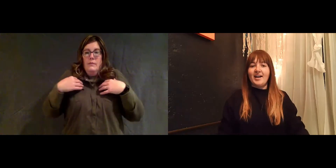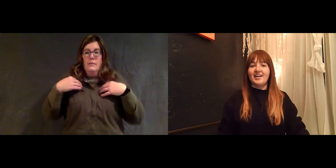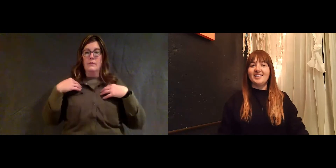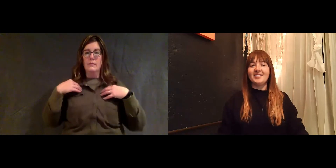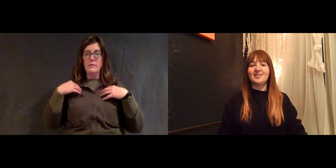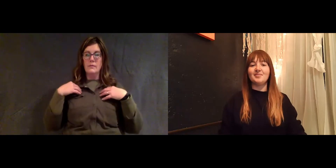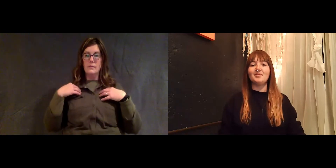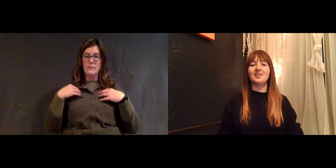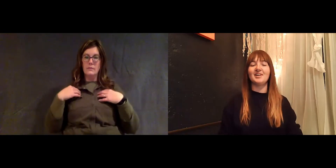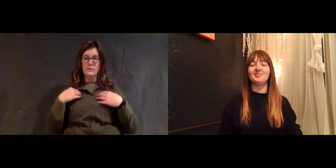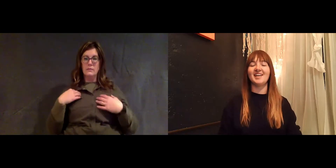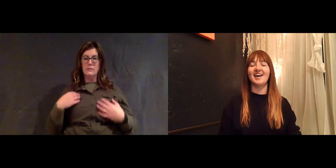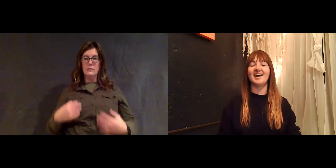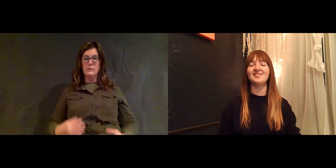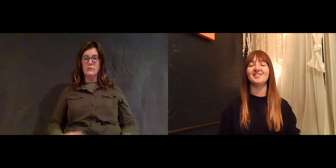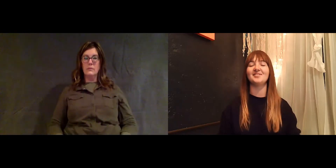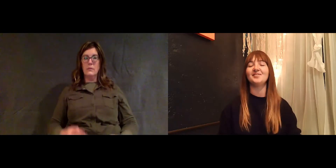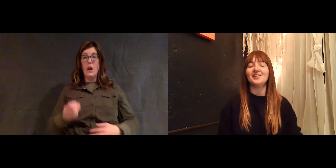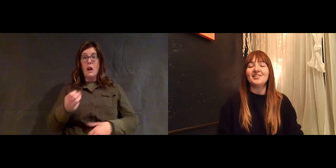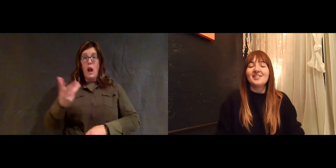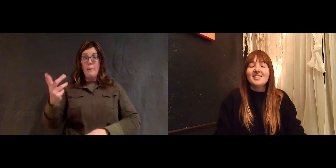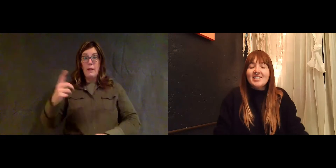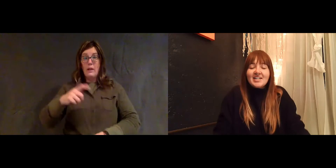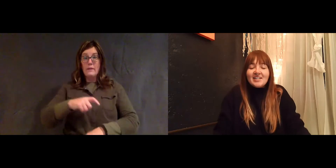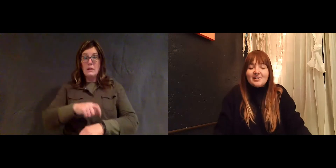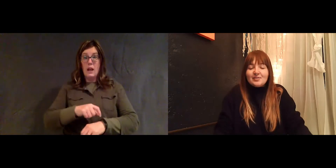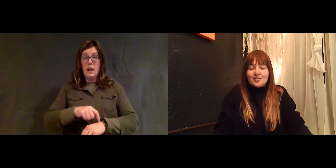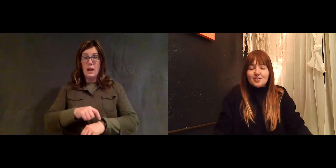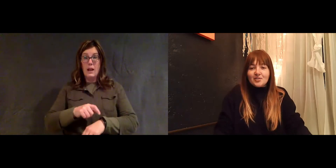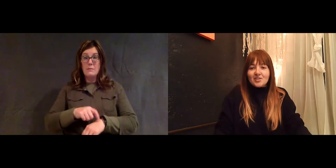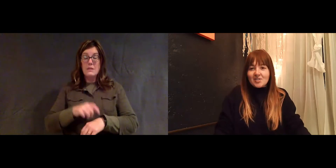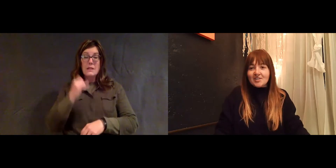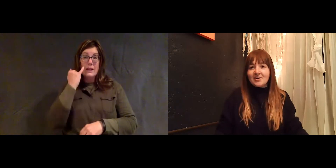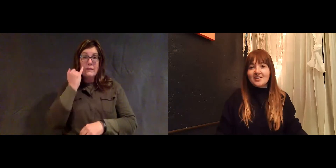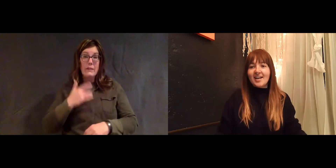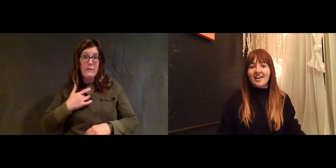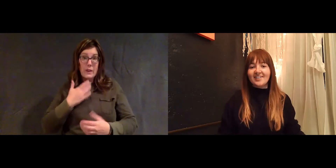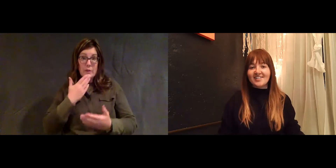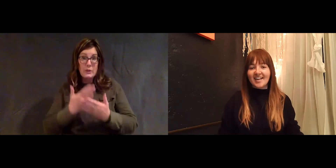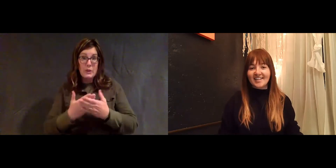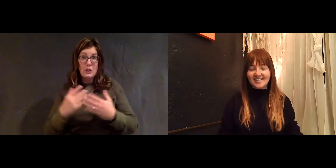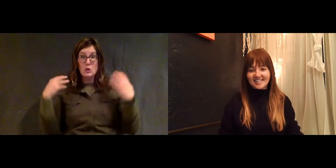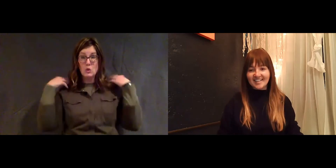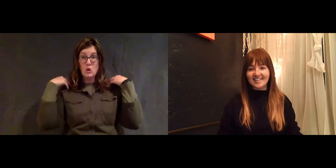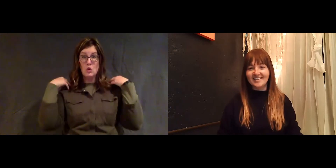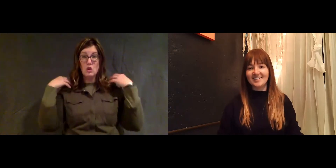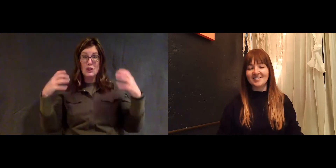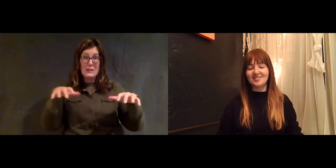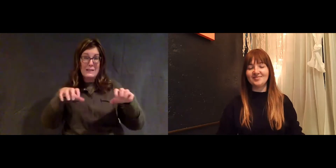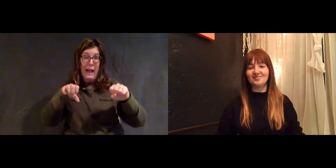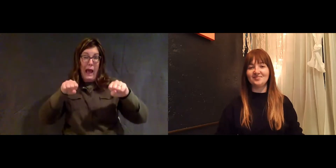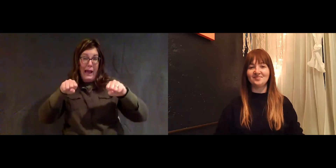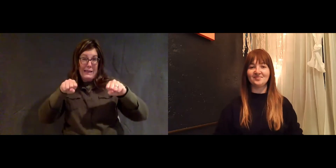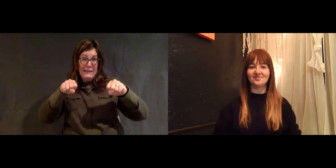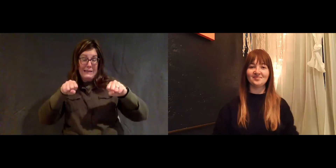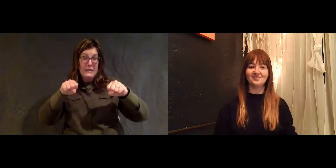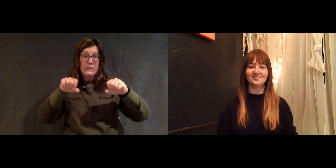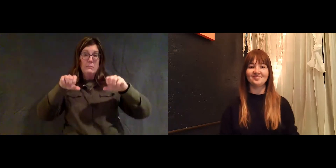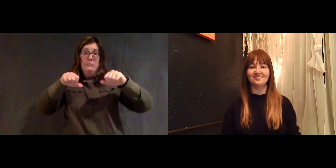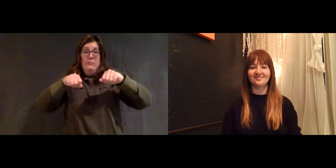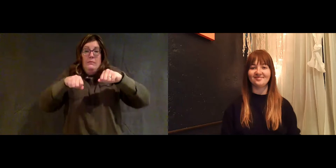your back. Maybe a couple of times if it feels good, your shoulders are a little tight or tense.